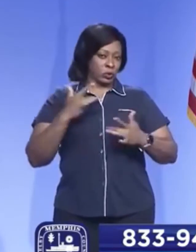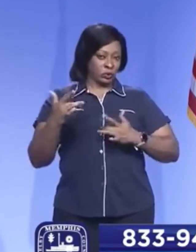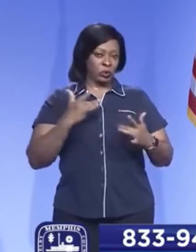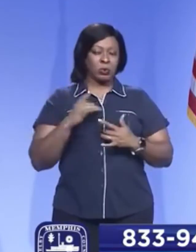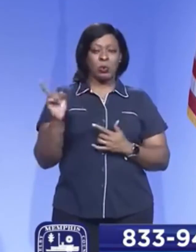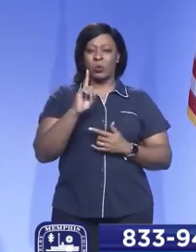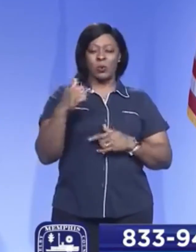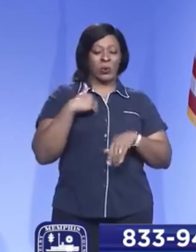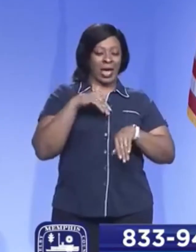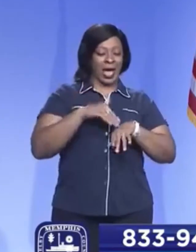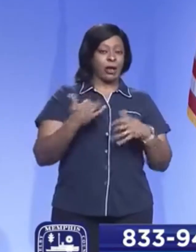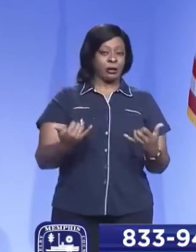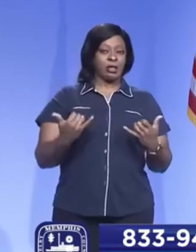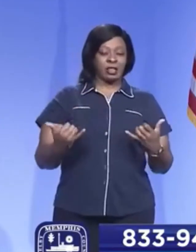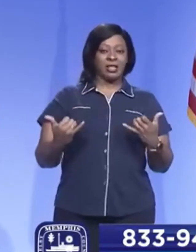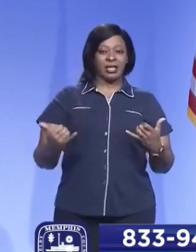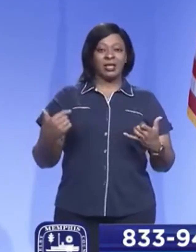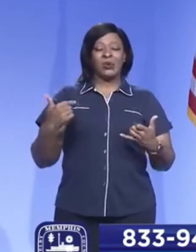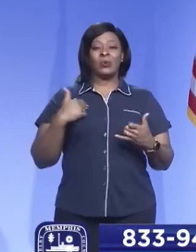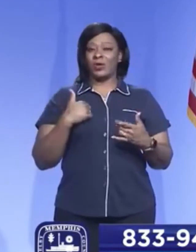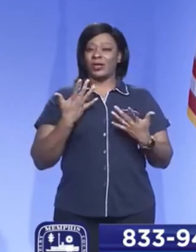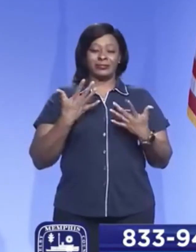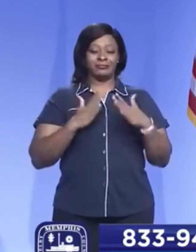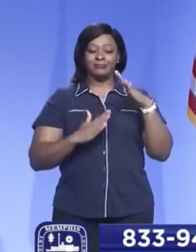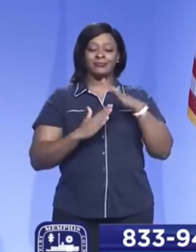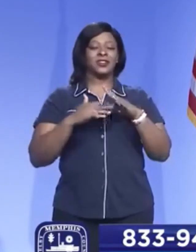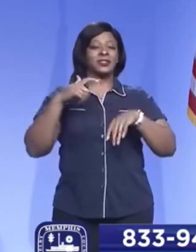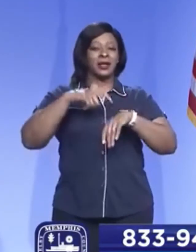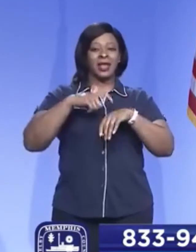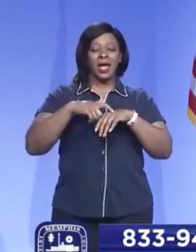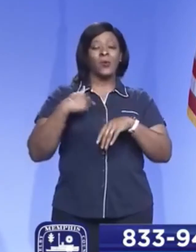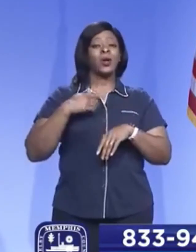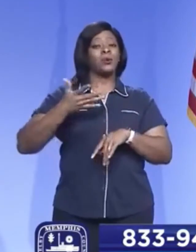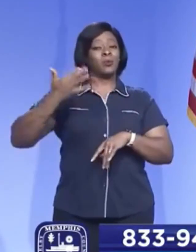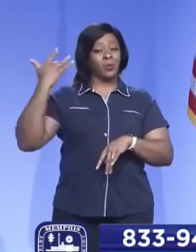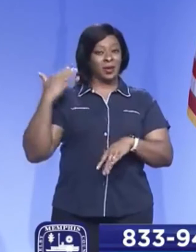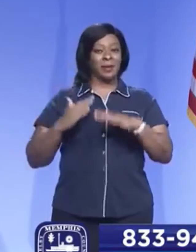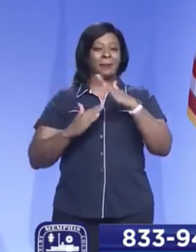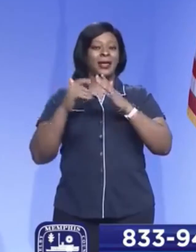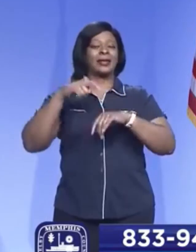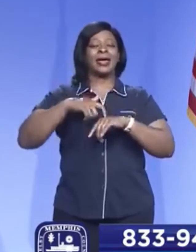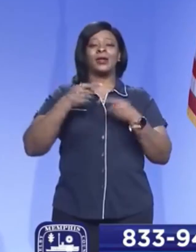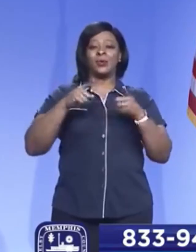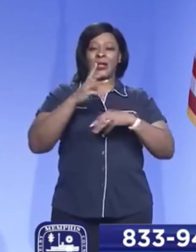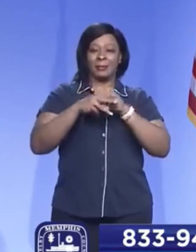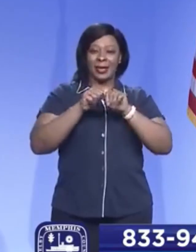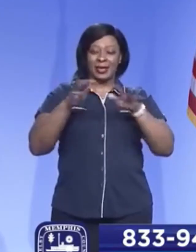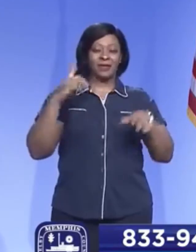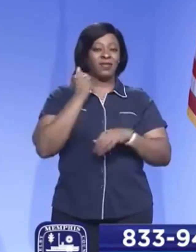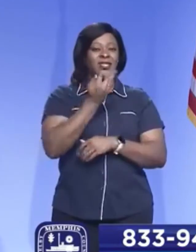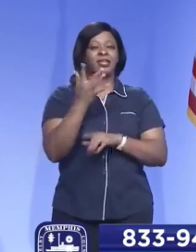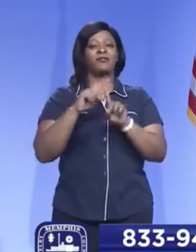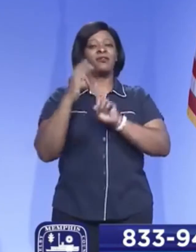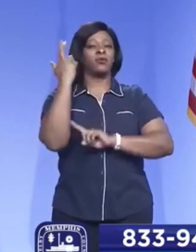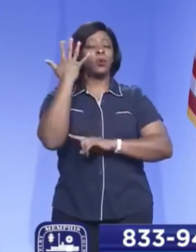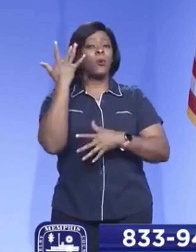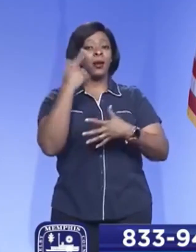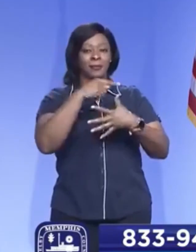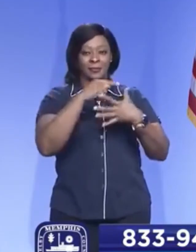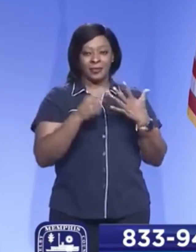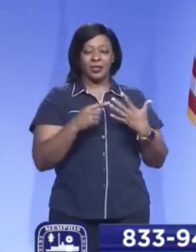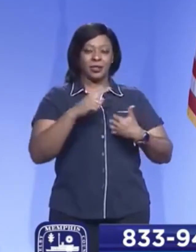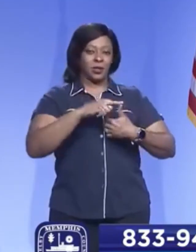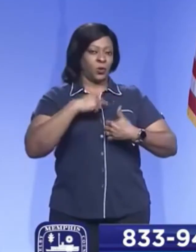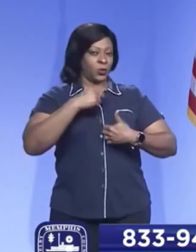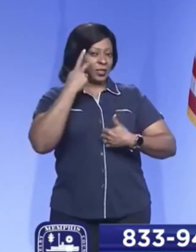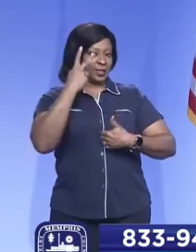we were. We're at a pivotal time, or we're at a pivotal time in the pandemic for several reasons. One, we had